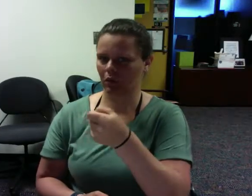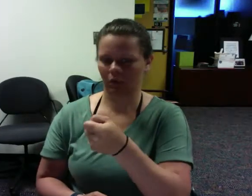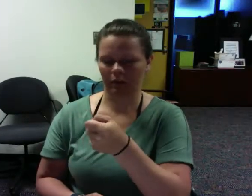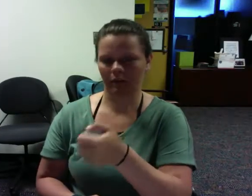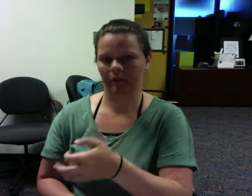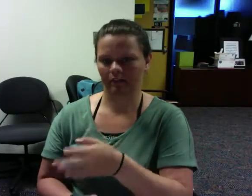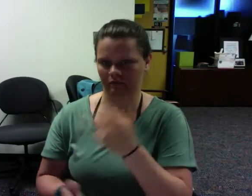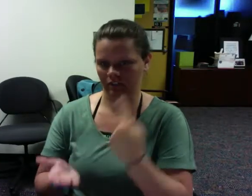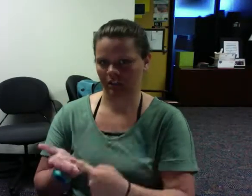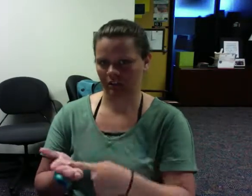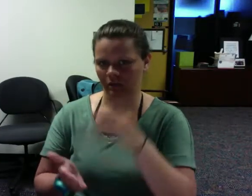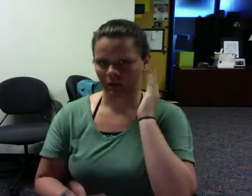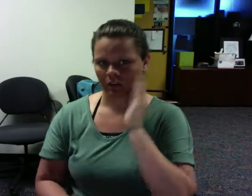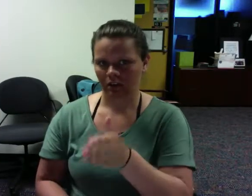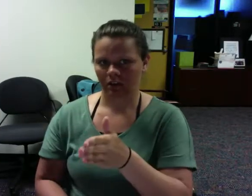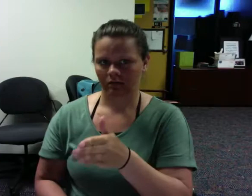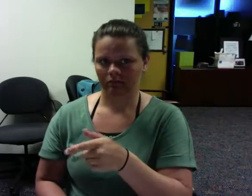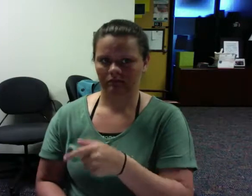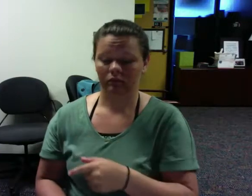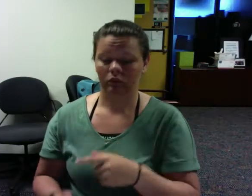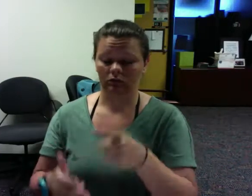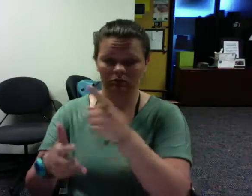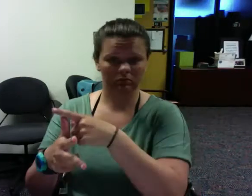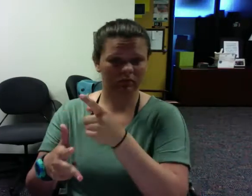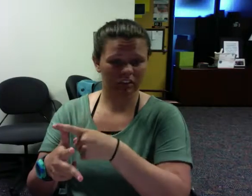All right, they were poorly trained.